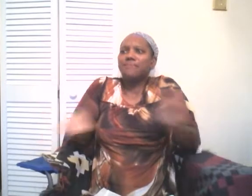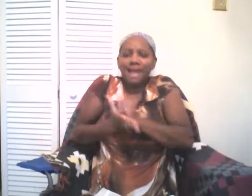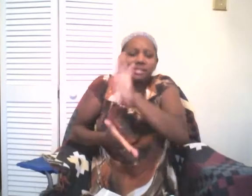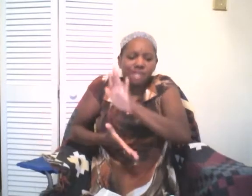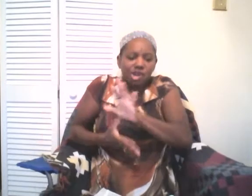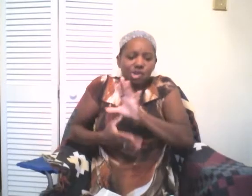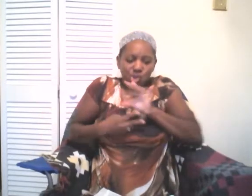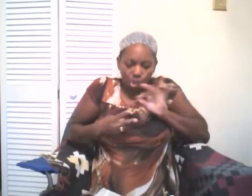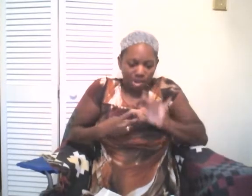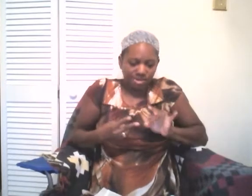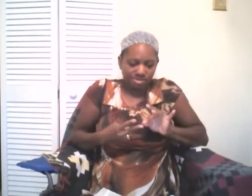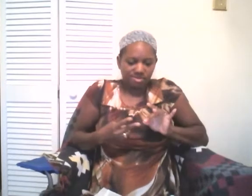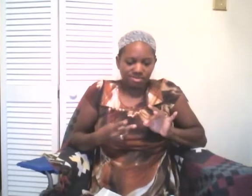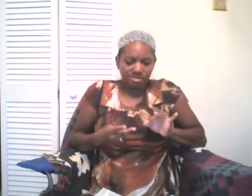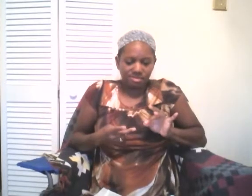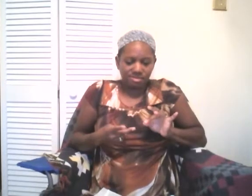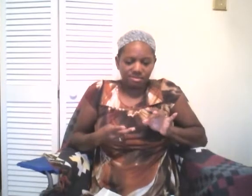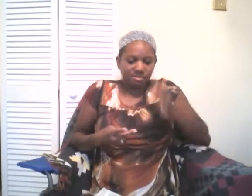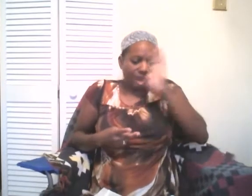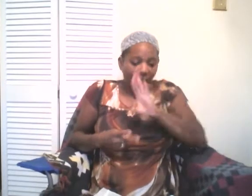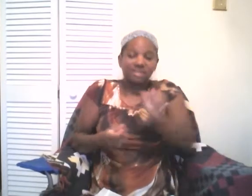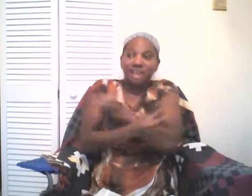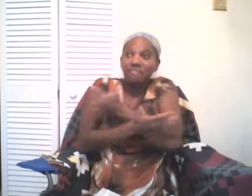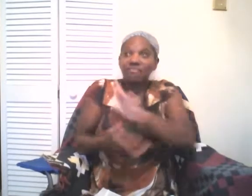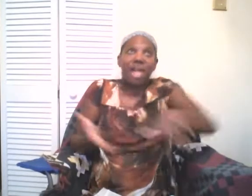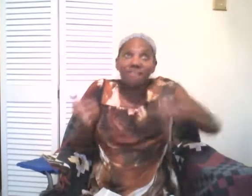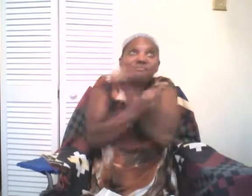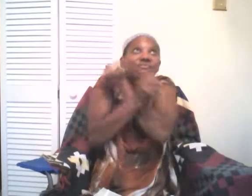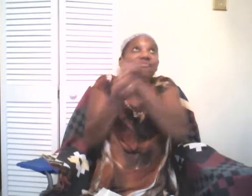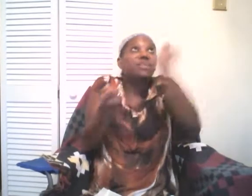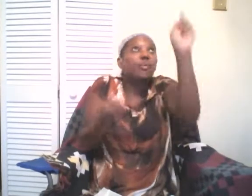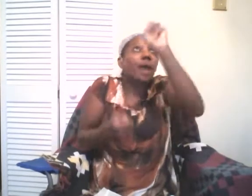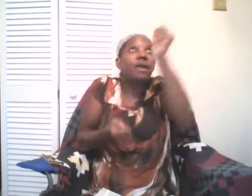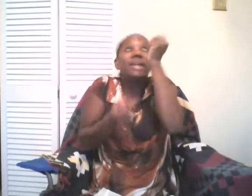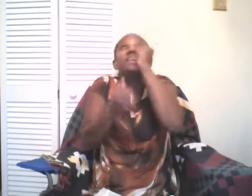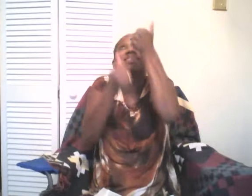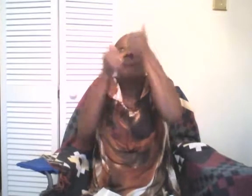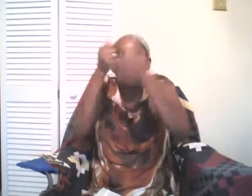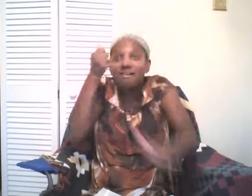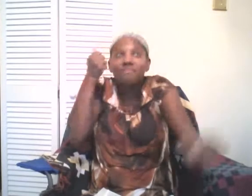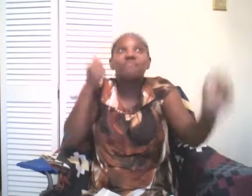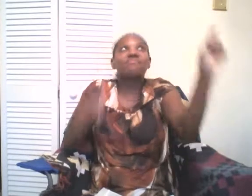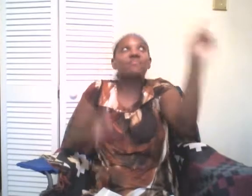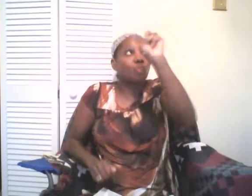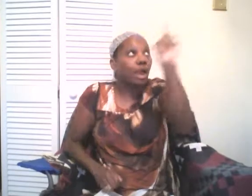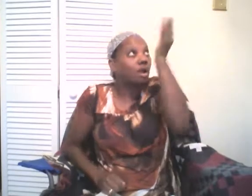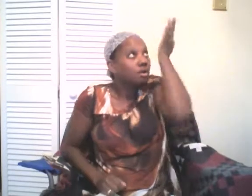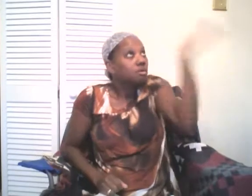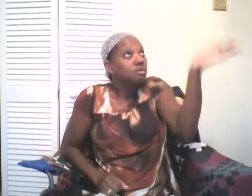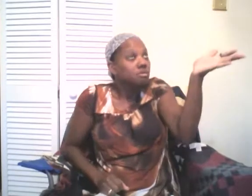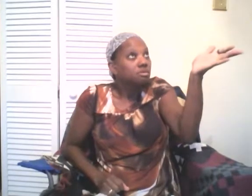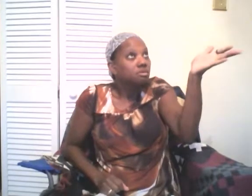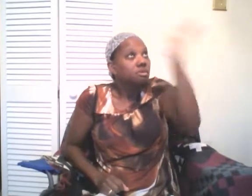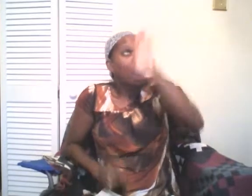That is their choice. God is everywhere. He is everywhere. God